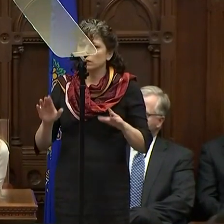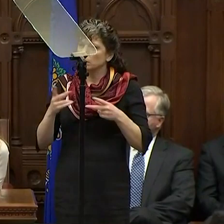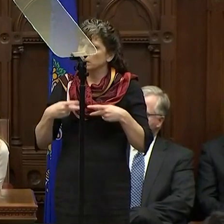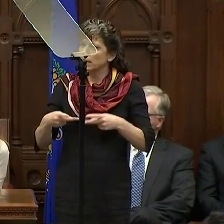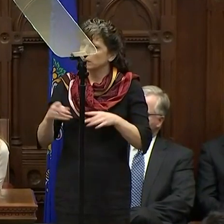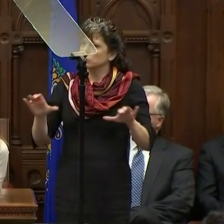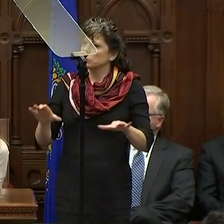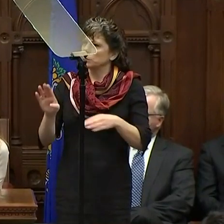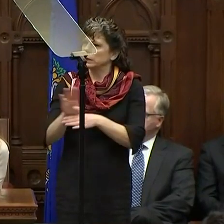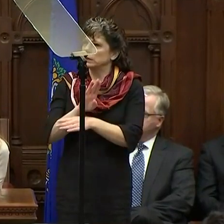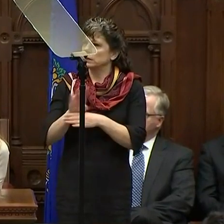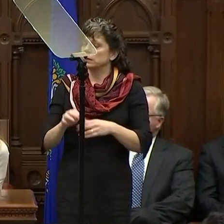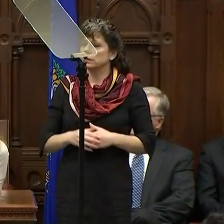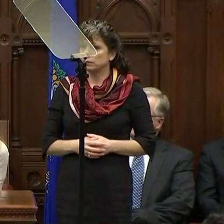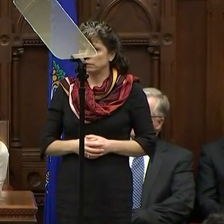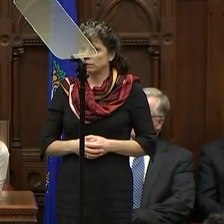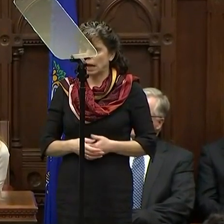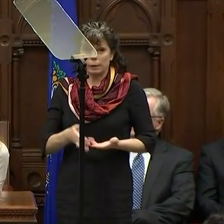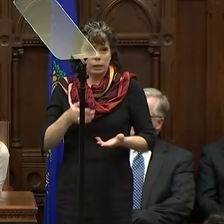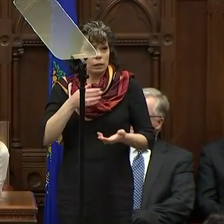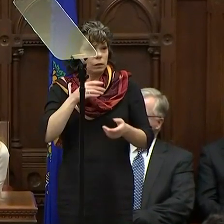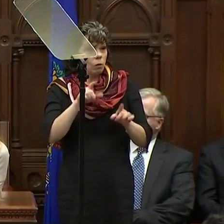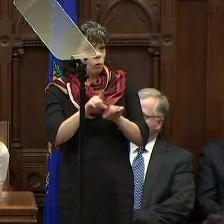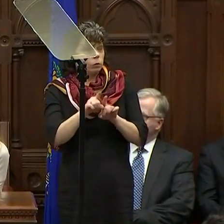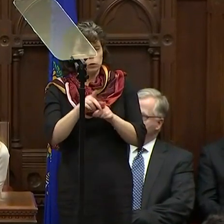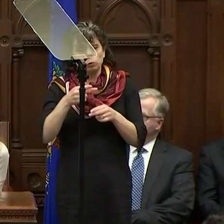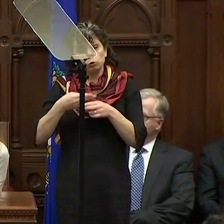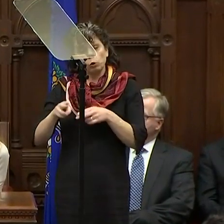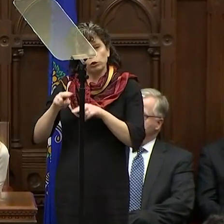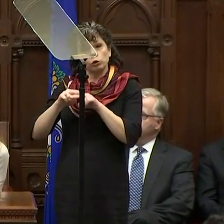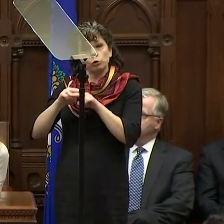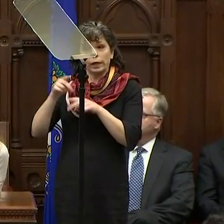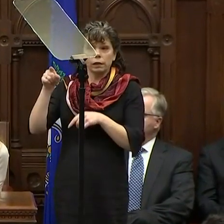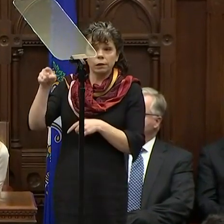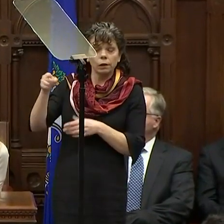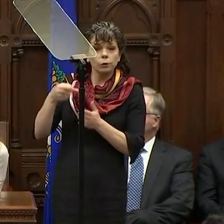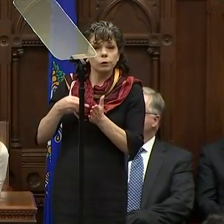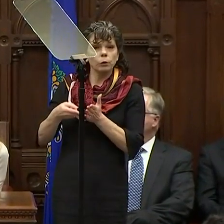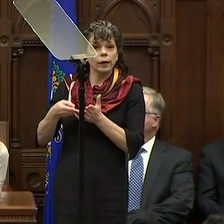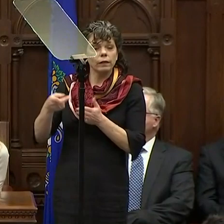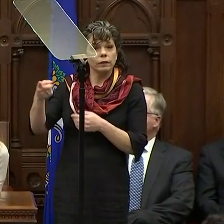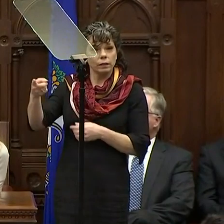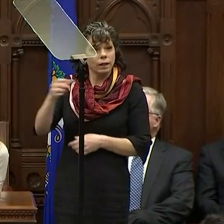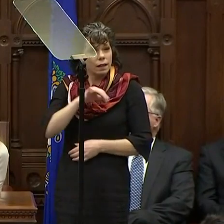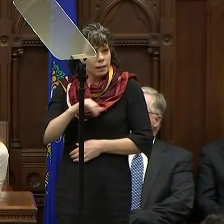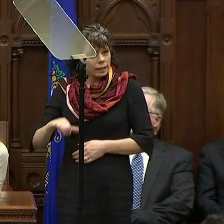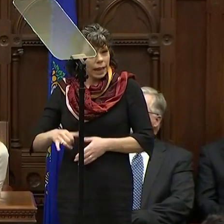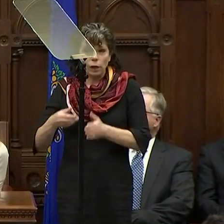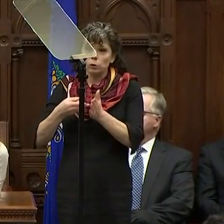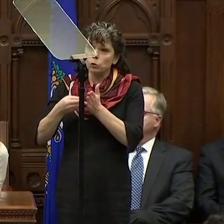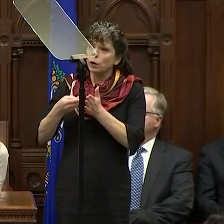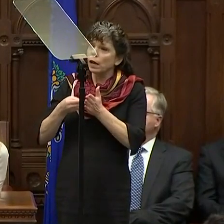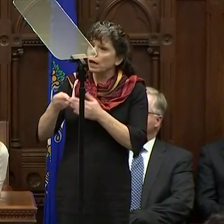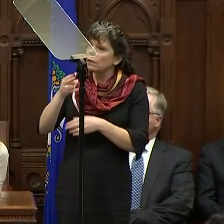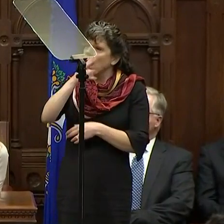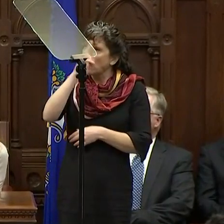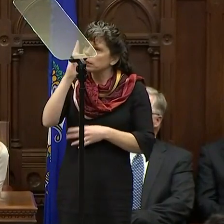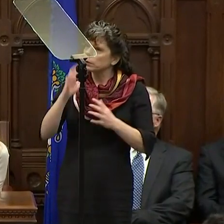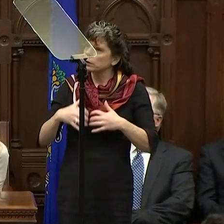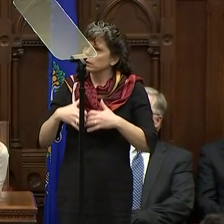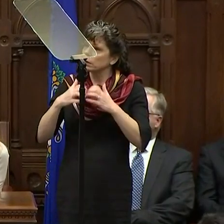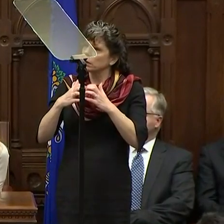And now it's just a short train ride away, New Haven. Yale New Haven Hospital is breaking ground